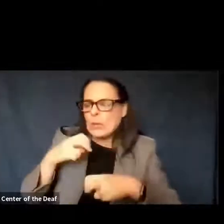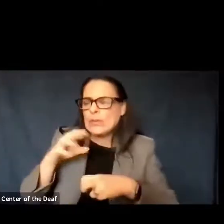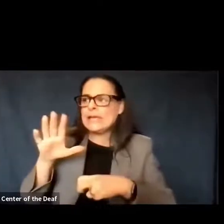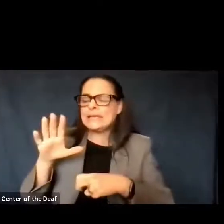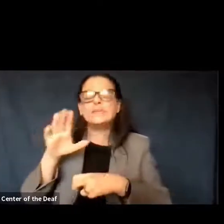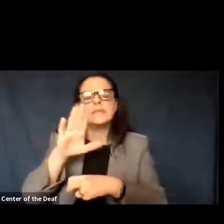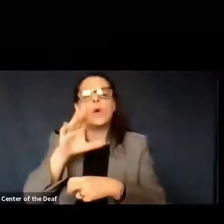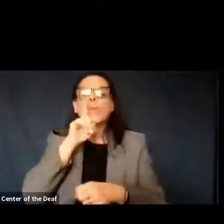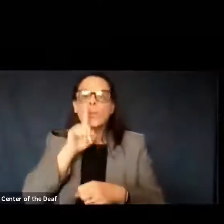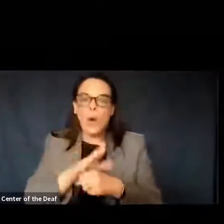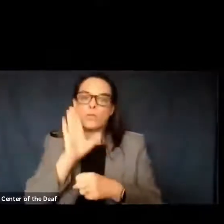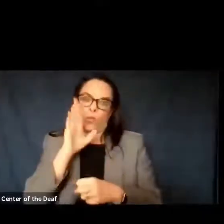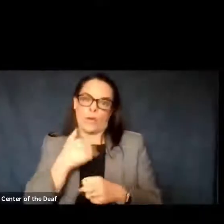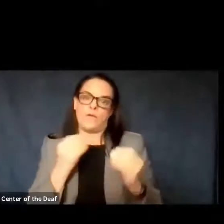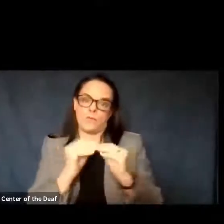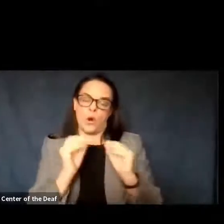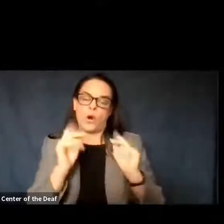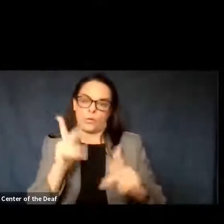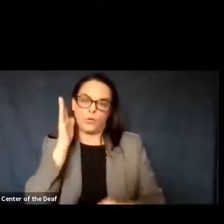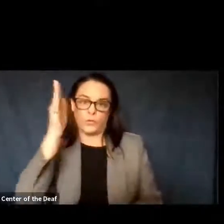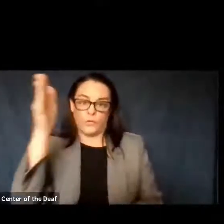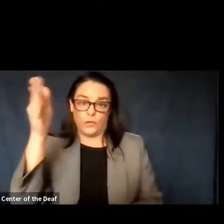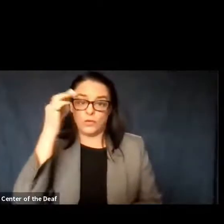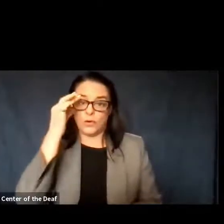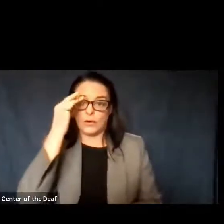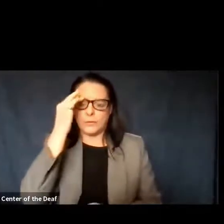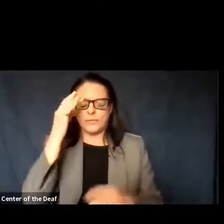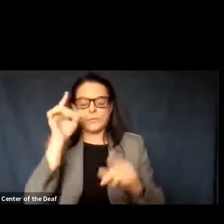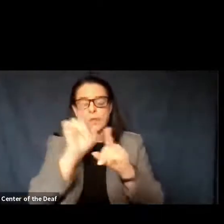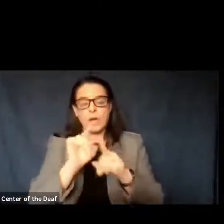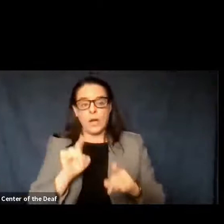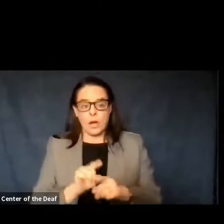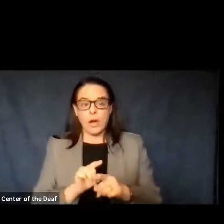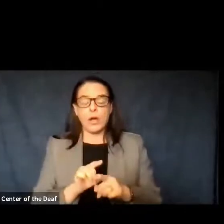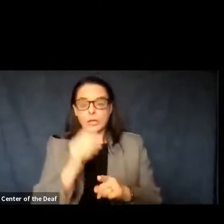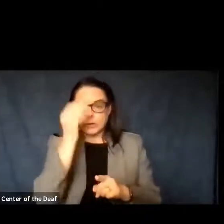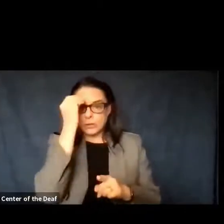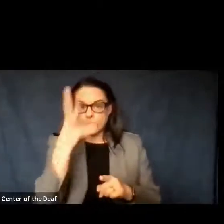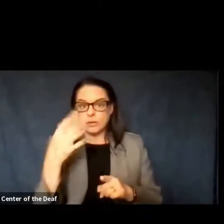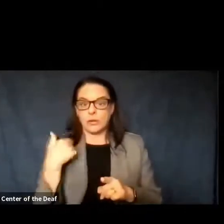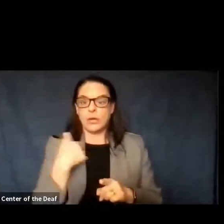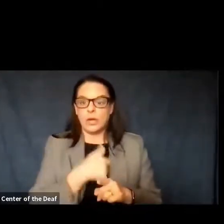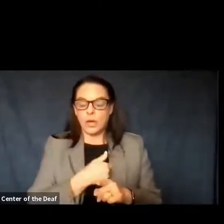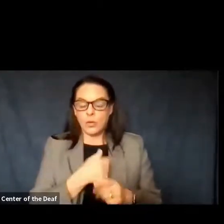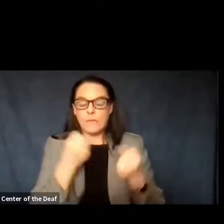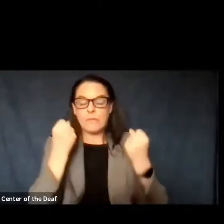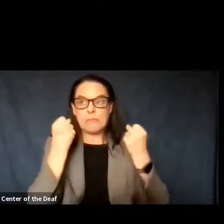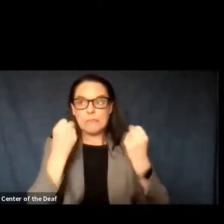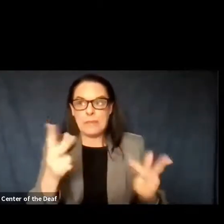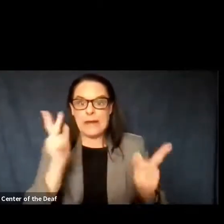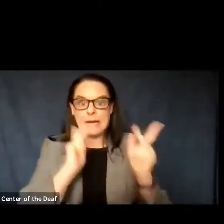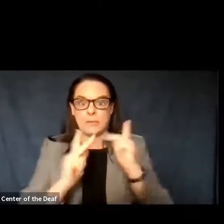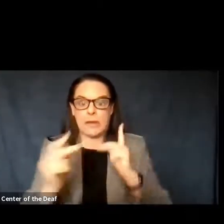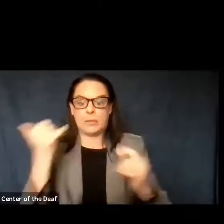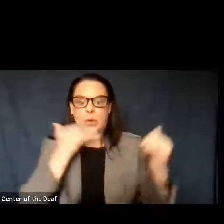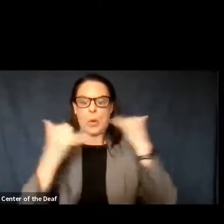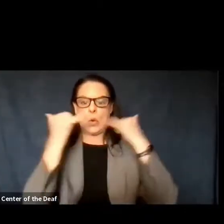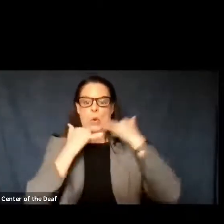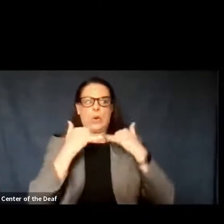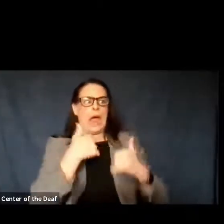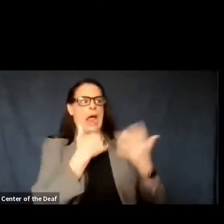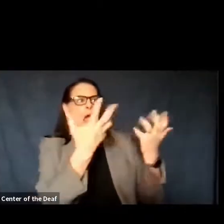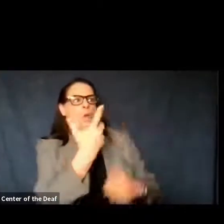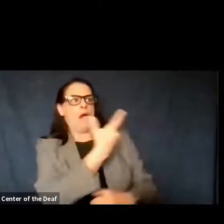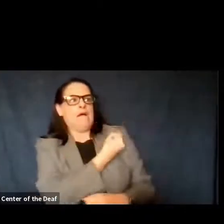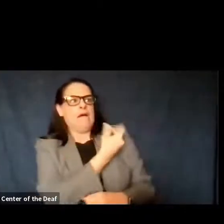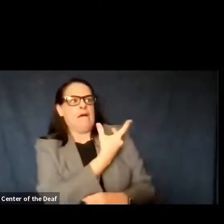We want to also say that we've gotten a large volume of calls from folks who want to get the vaccine. A lot of calls are coming in, so there